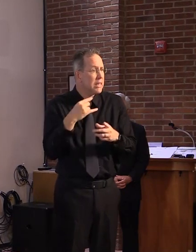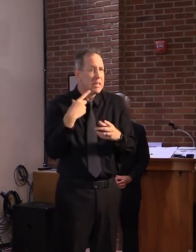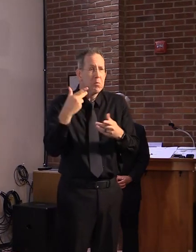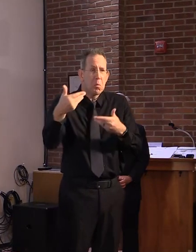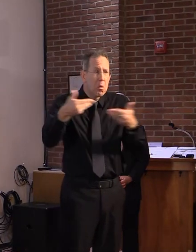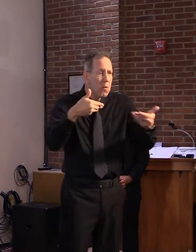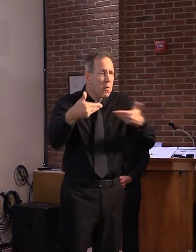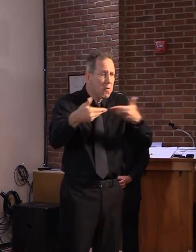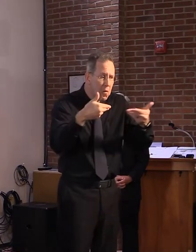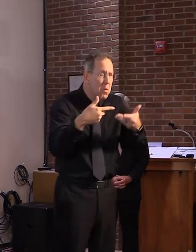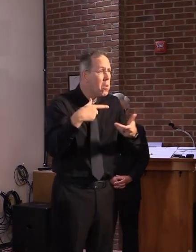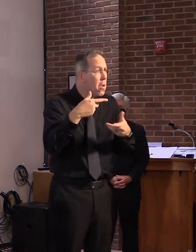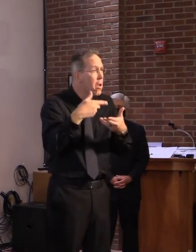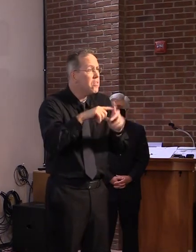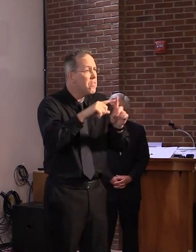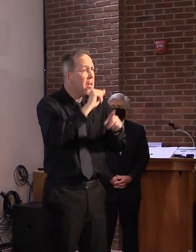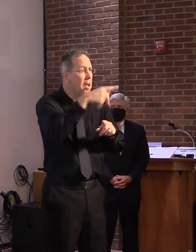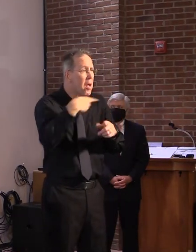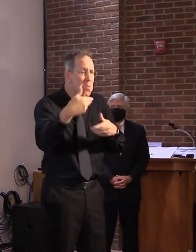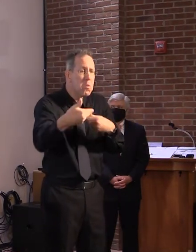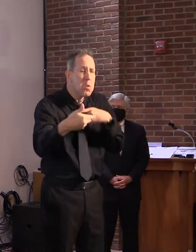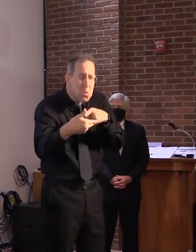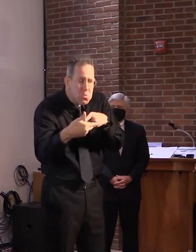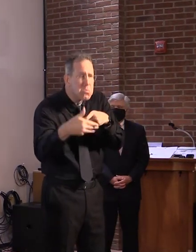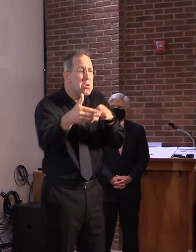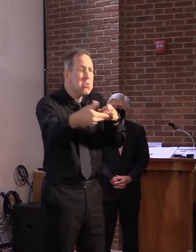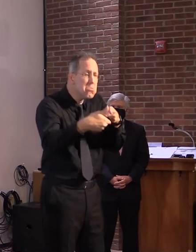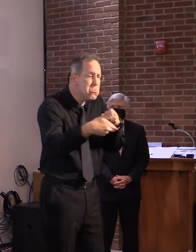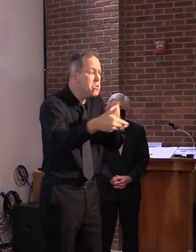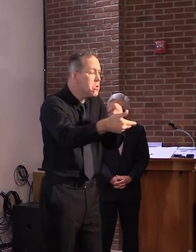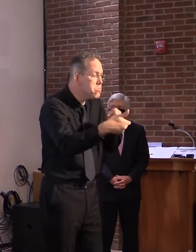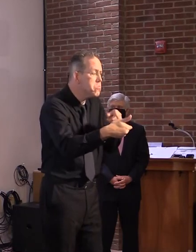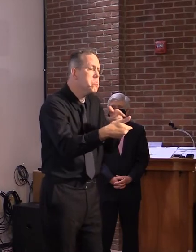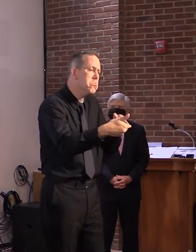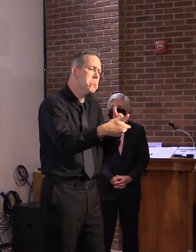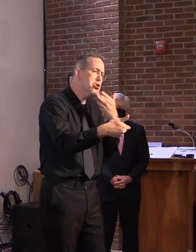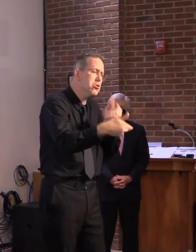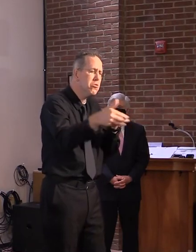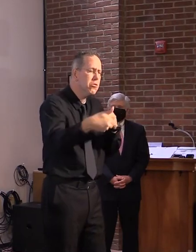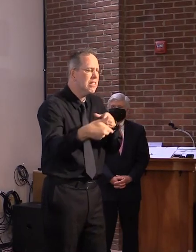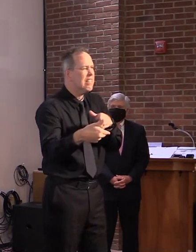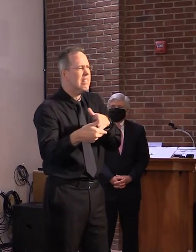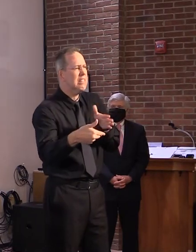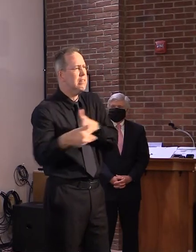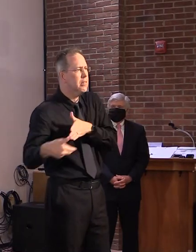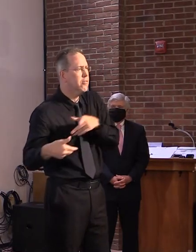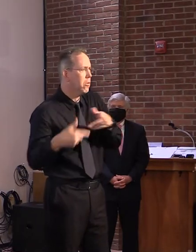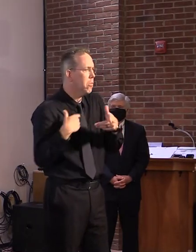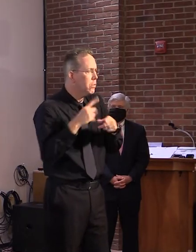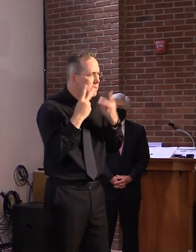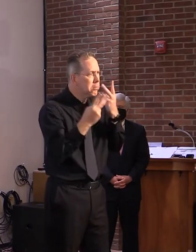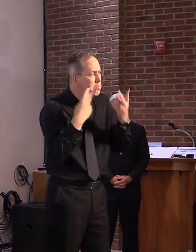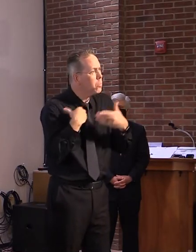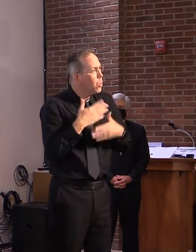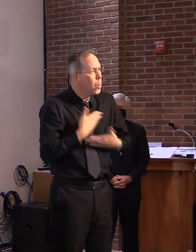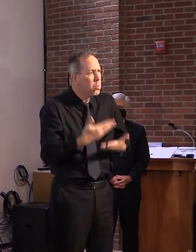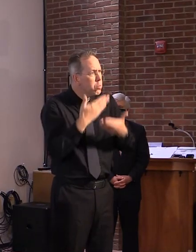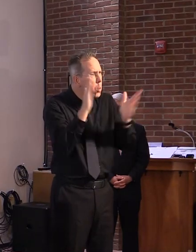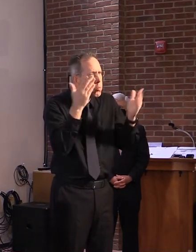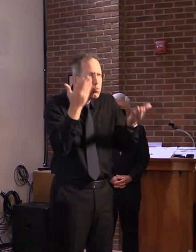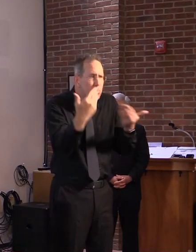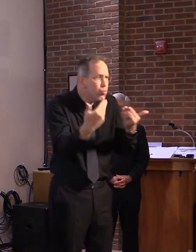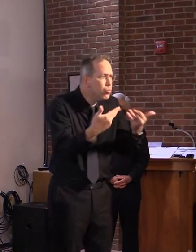usage? I can't say that that's true at this point in time. I mean, perhaps in the future we could, but at this point in time, that's not where we've gone,